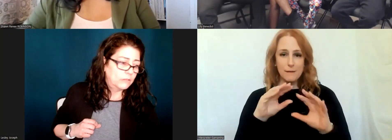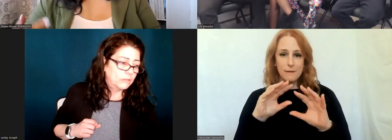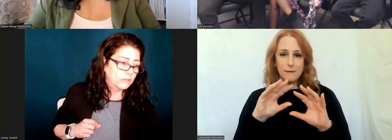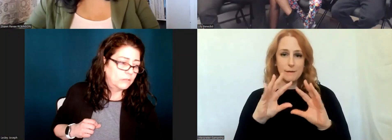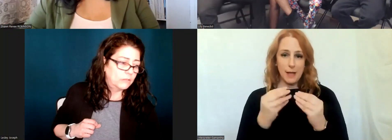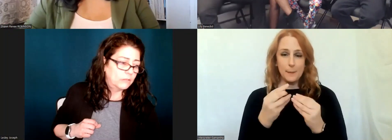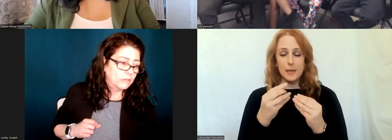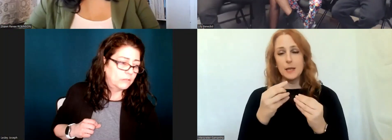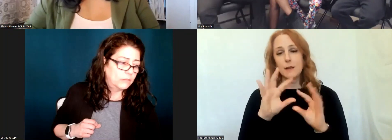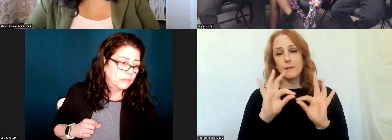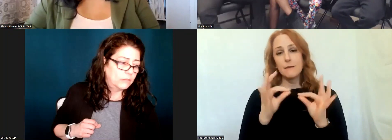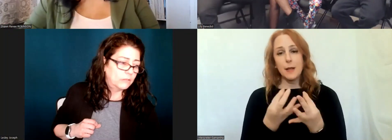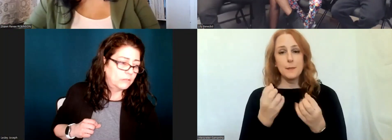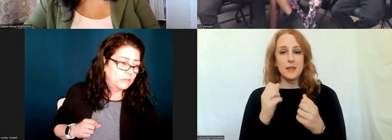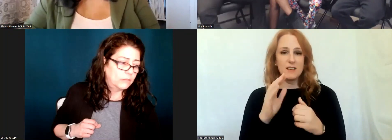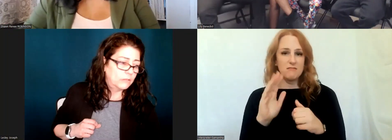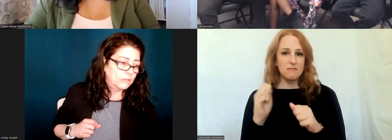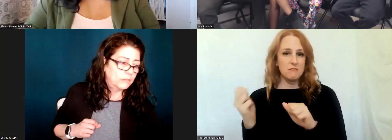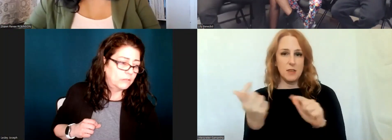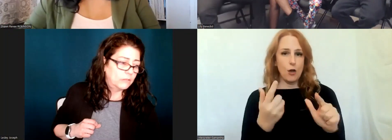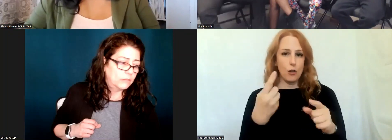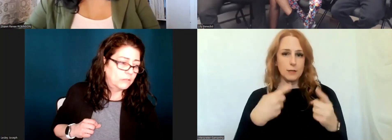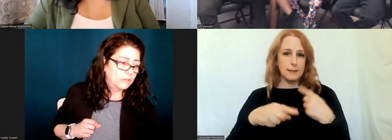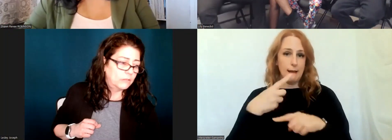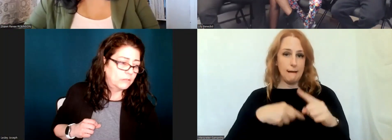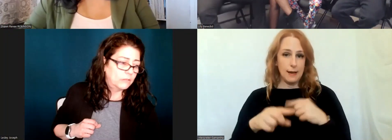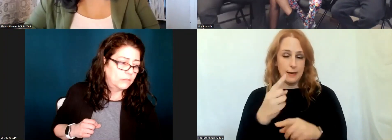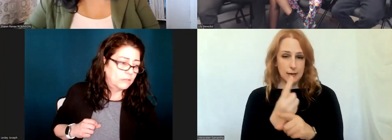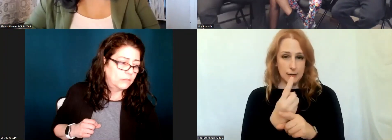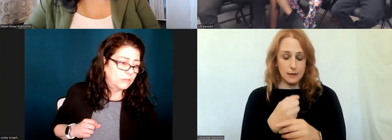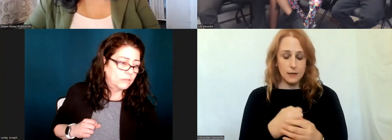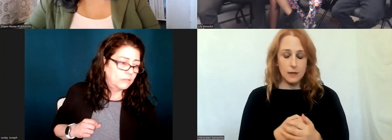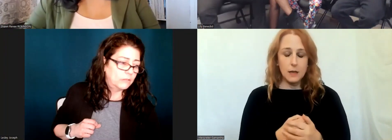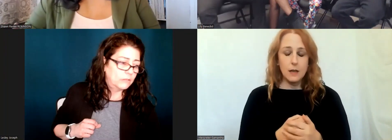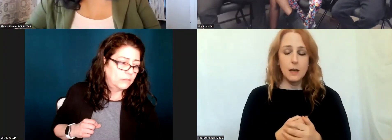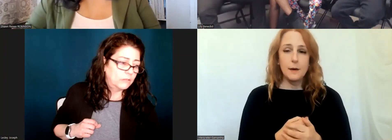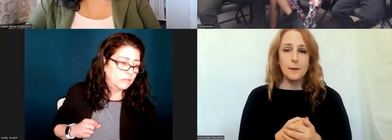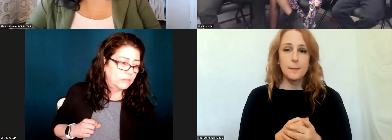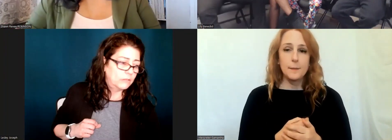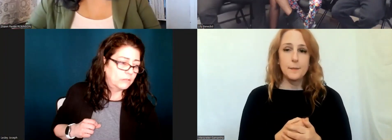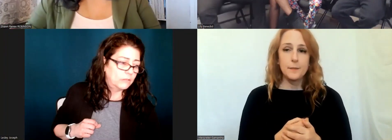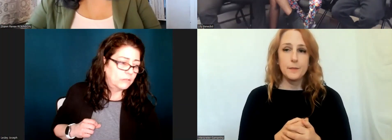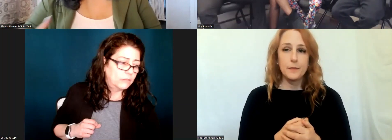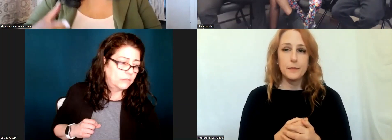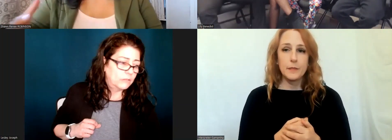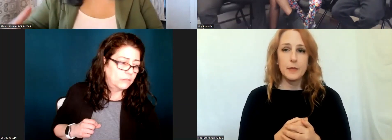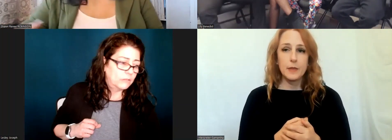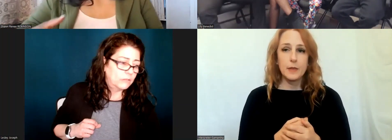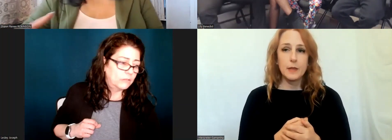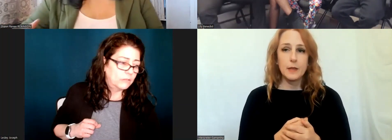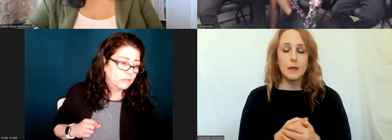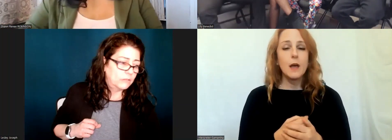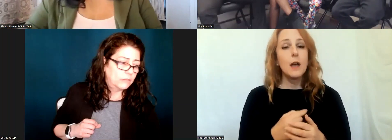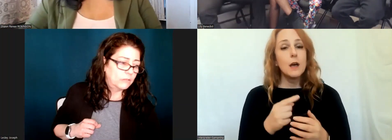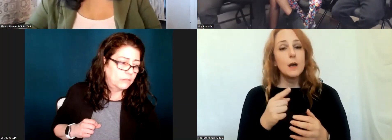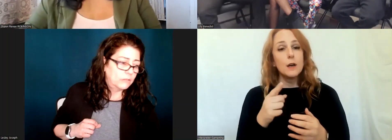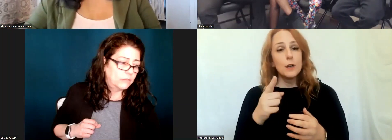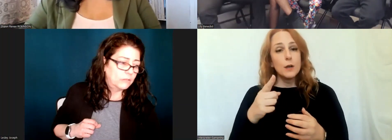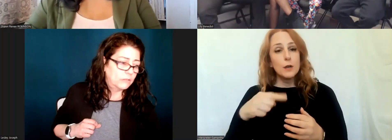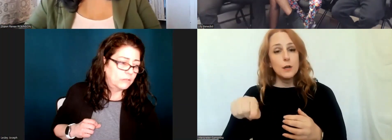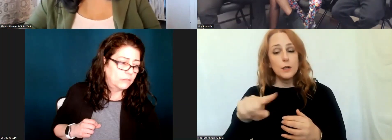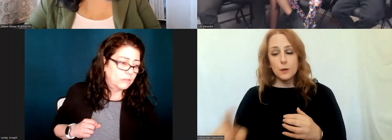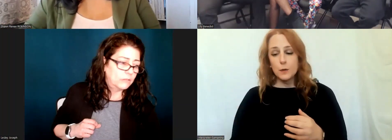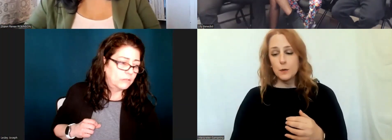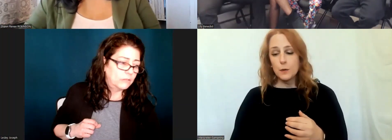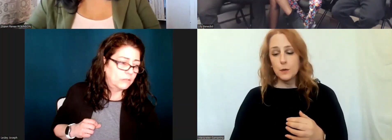of signers, yay. And so even though you all sign